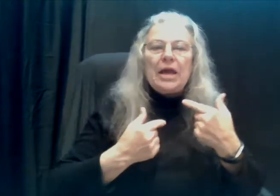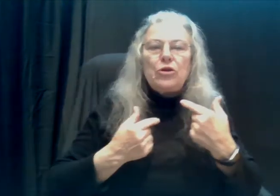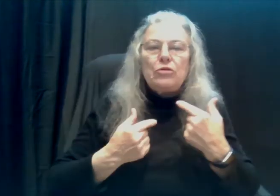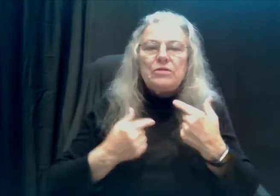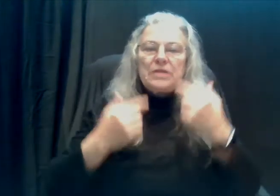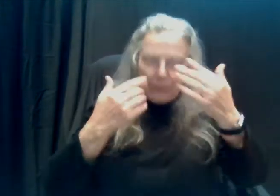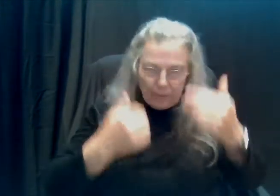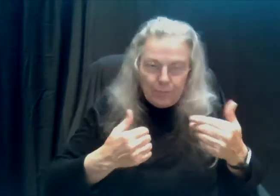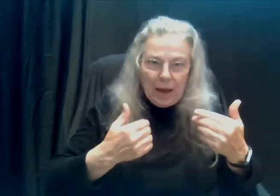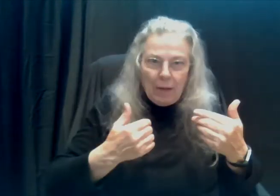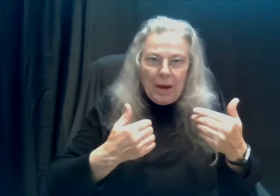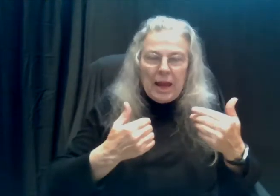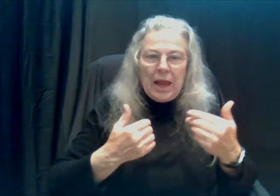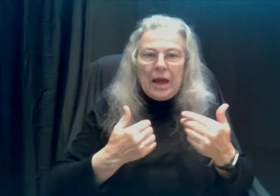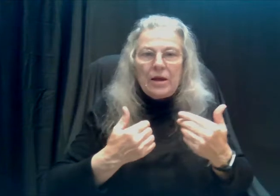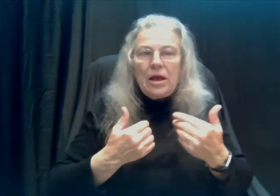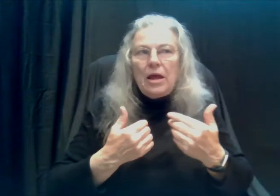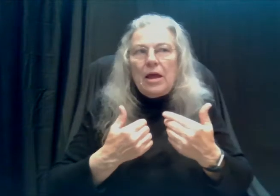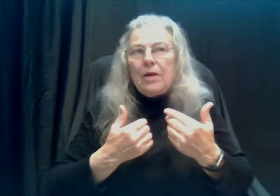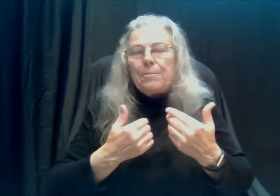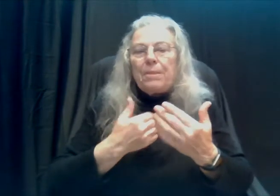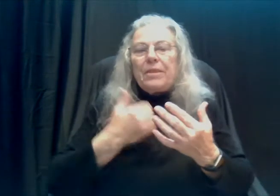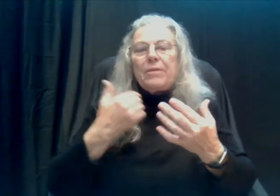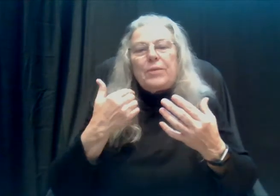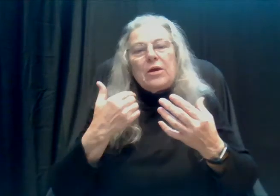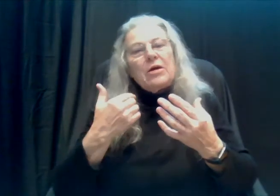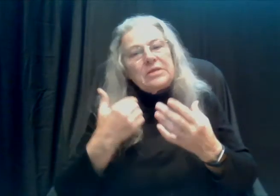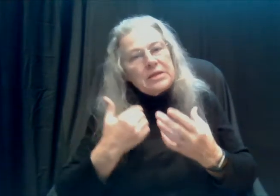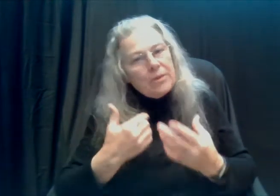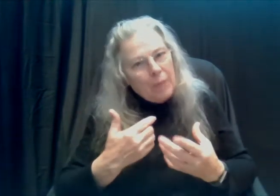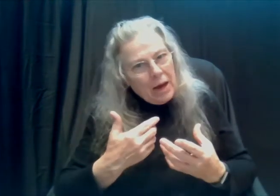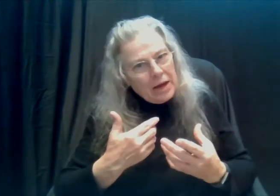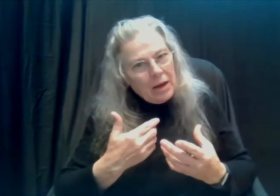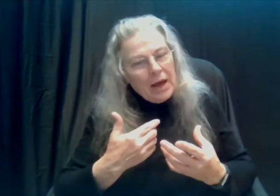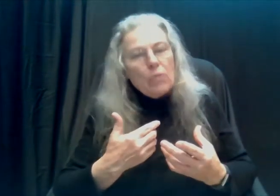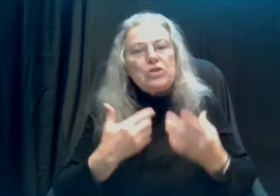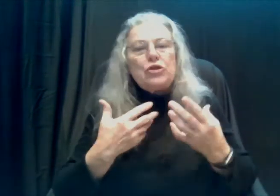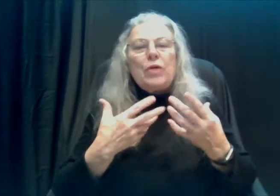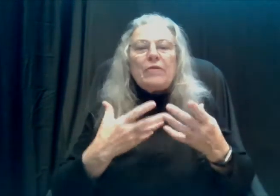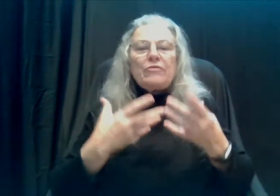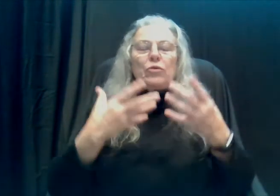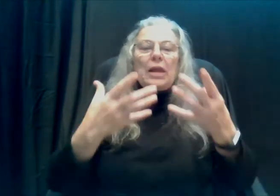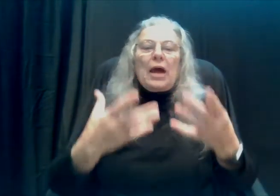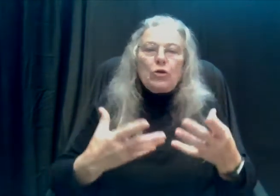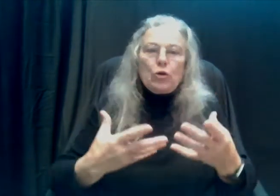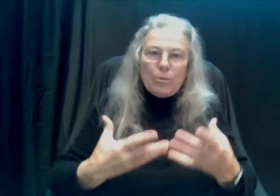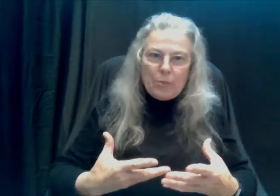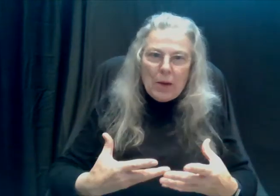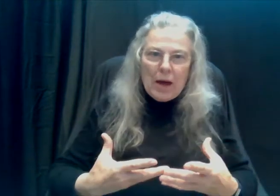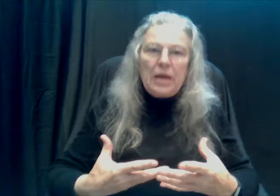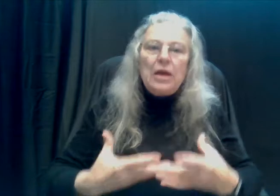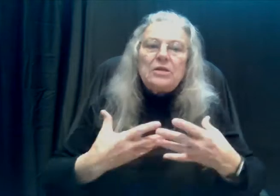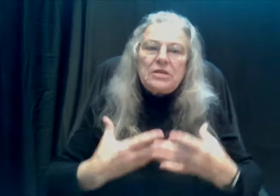you see me bow my head. Because it's a body language, you have to allow your body to